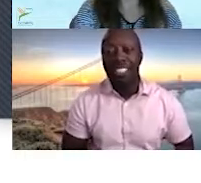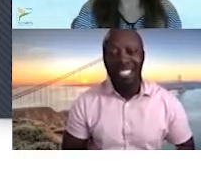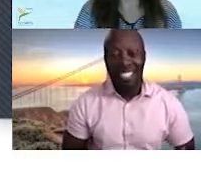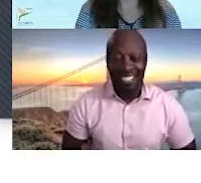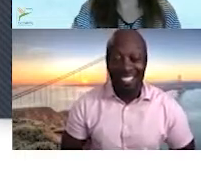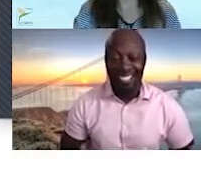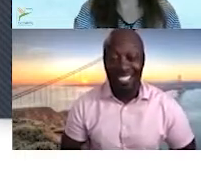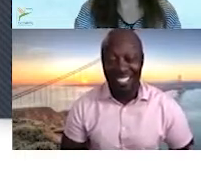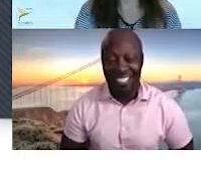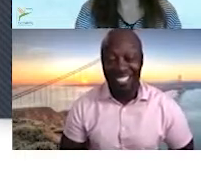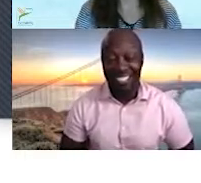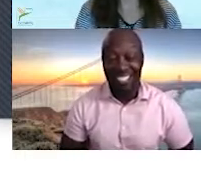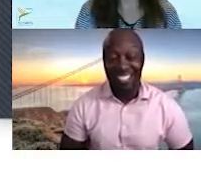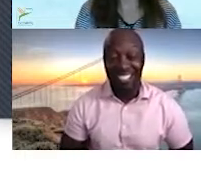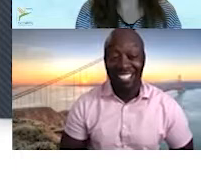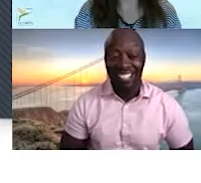speech delays.